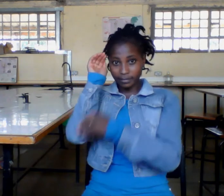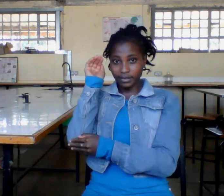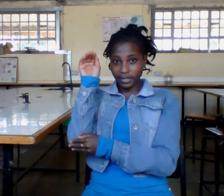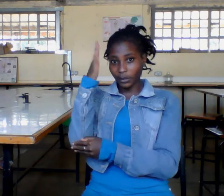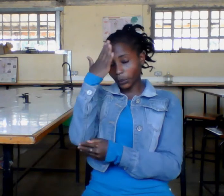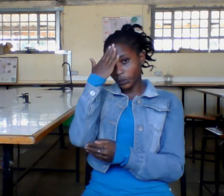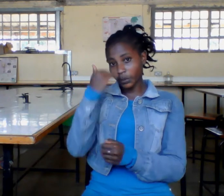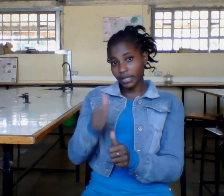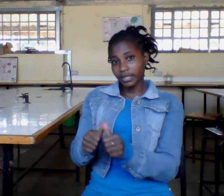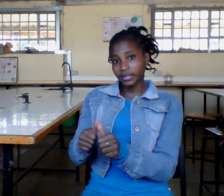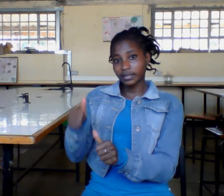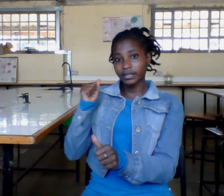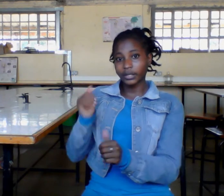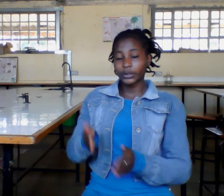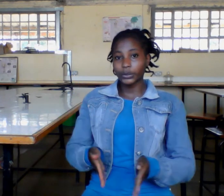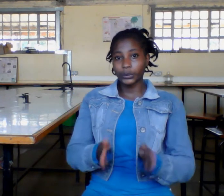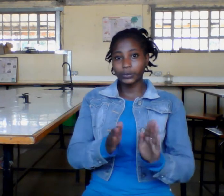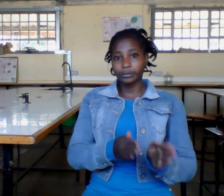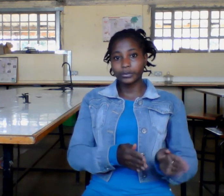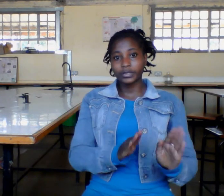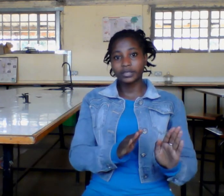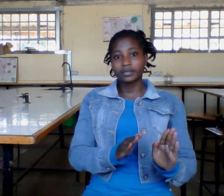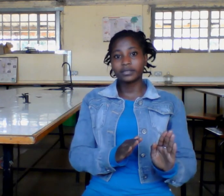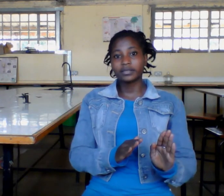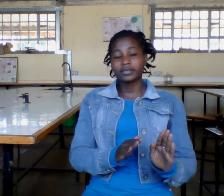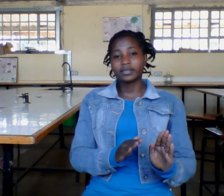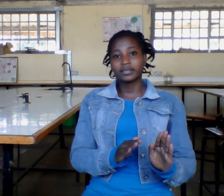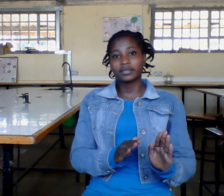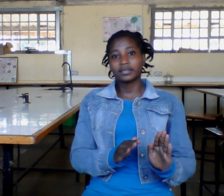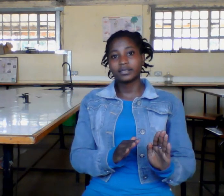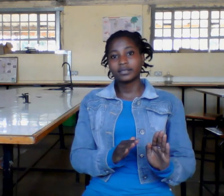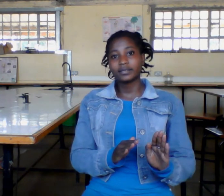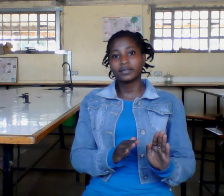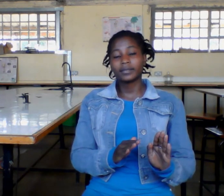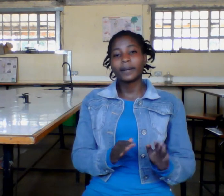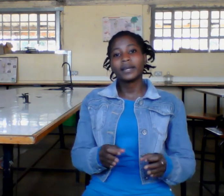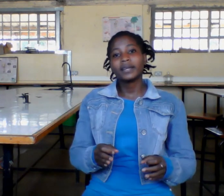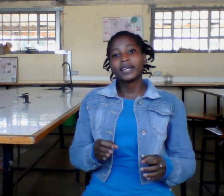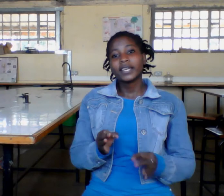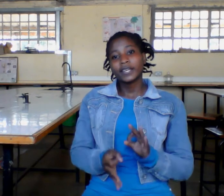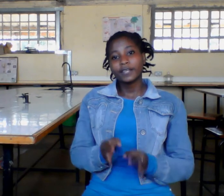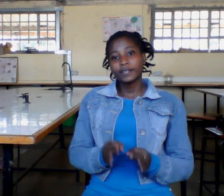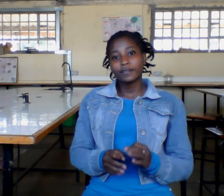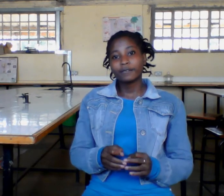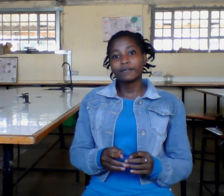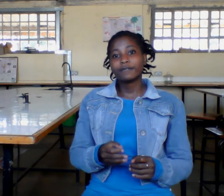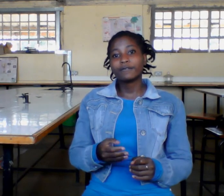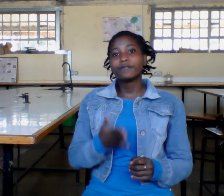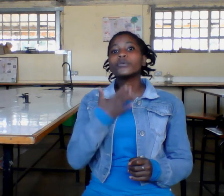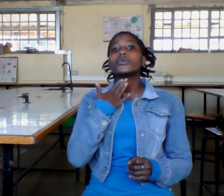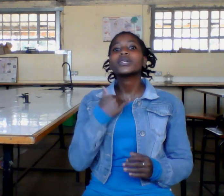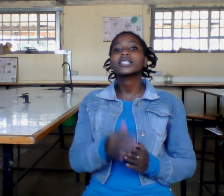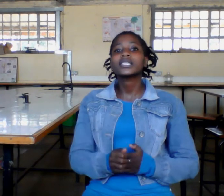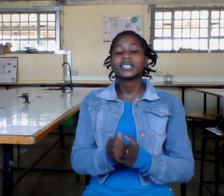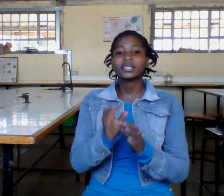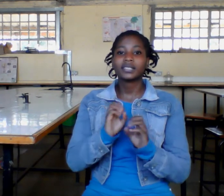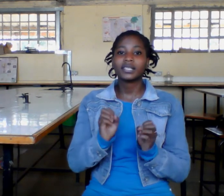sack. Rabbit closed the sack and then the fox said, "I will call you soon." Few moments later,